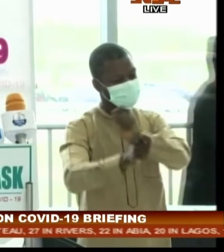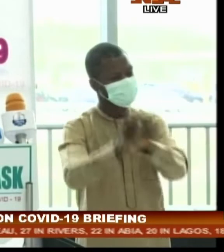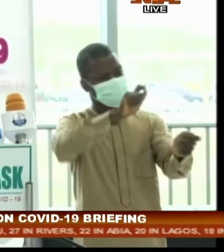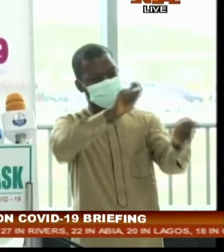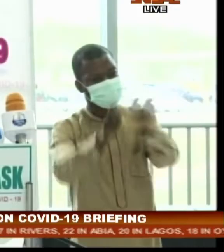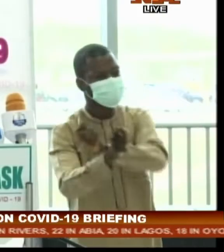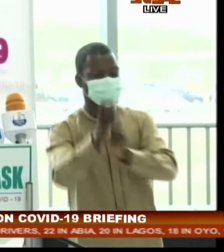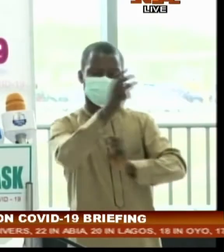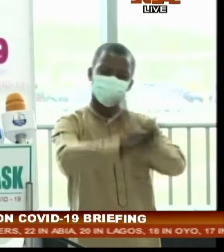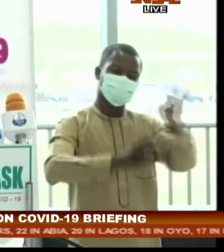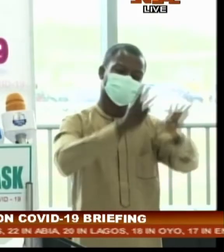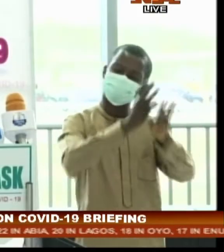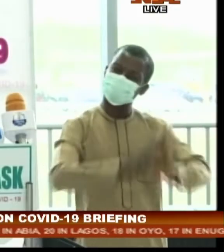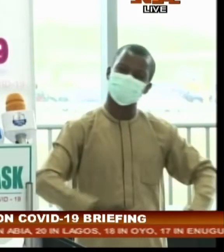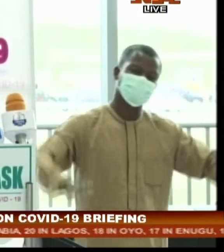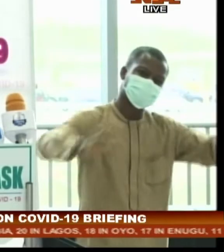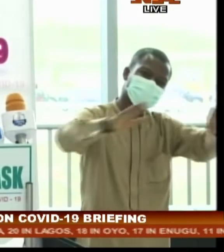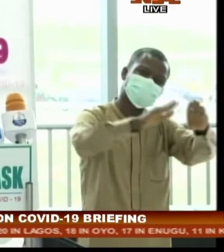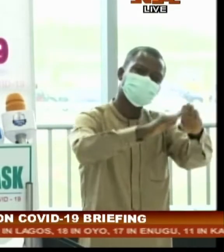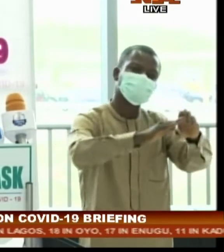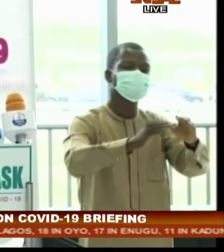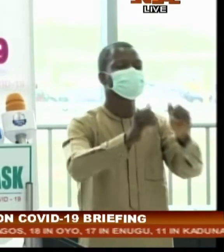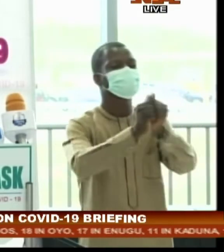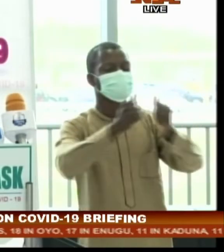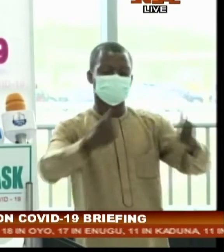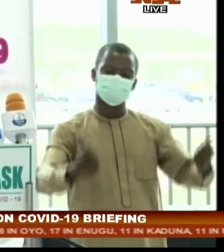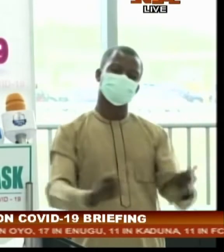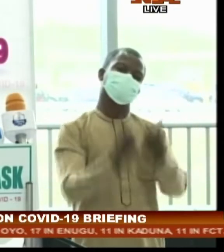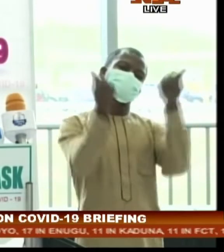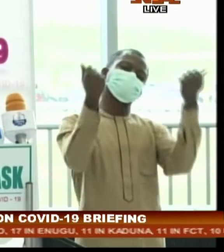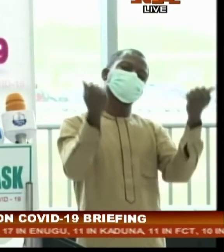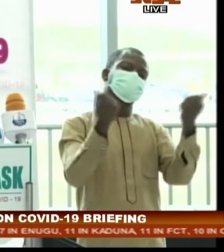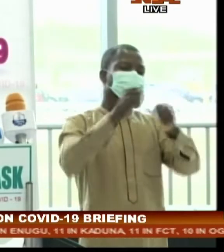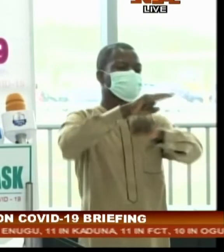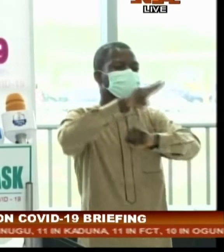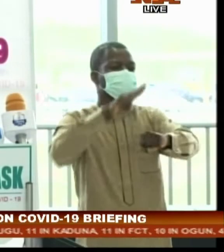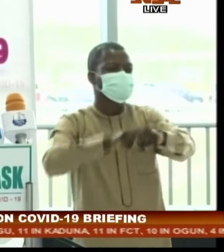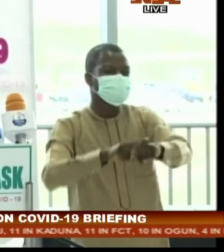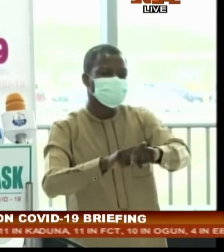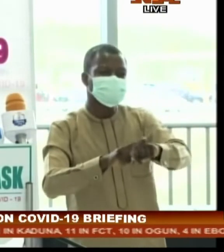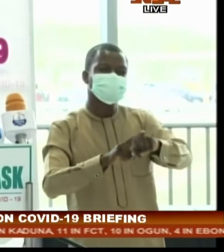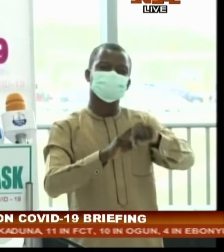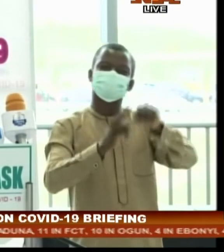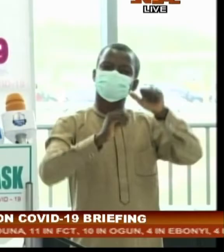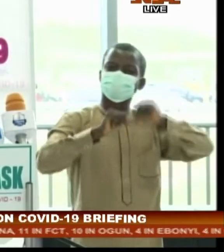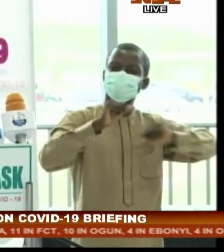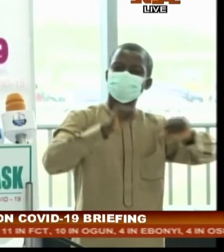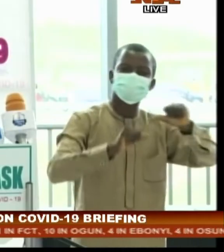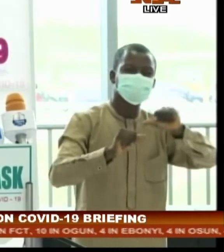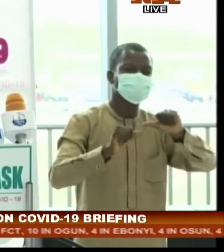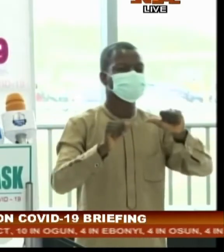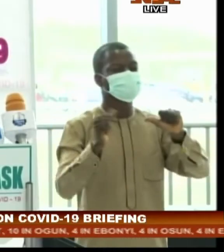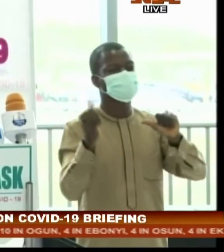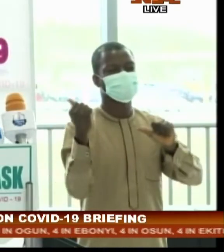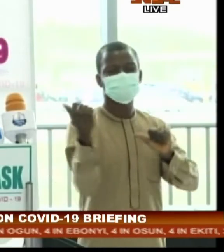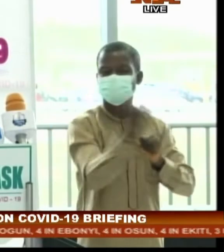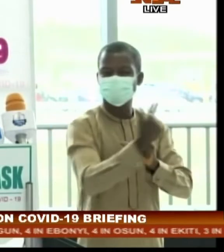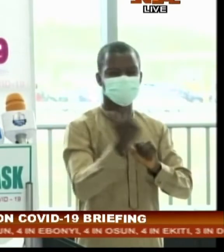and the challenges nations and scientists have been facing.